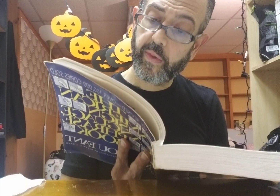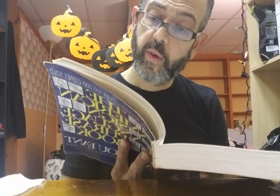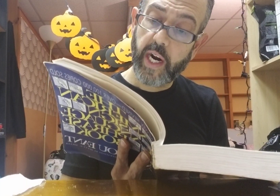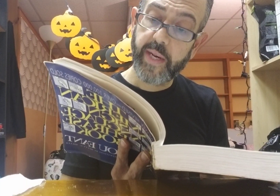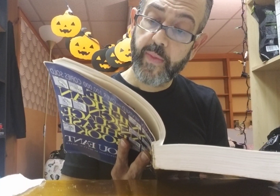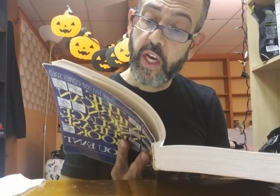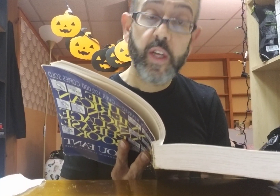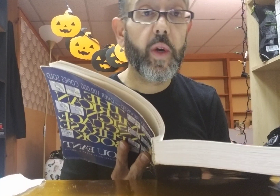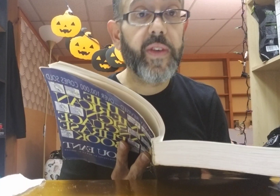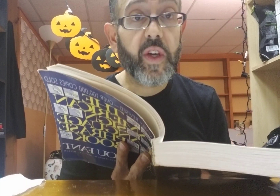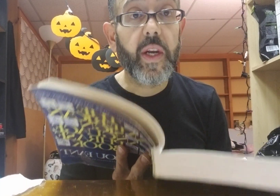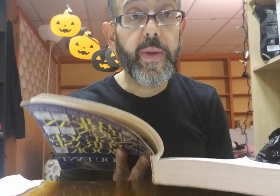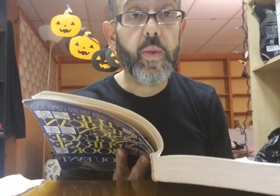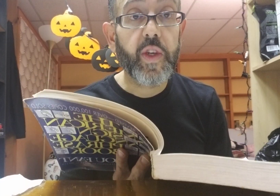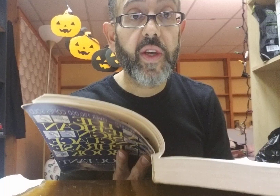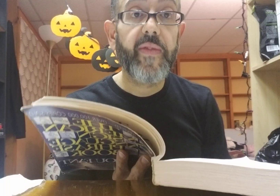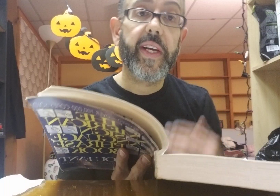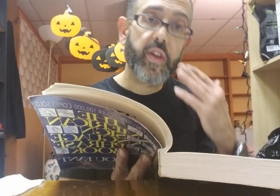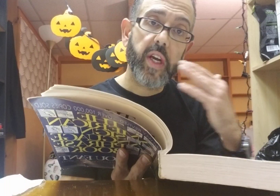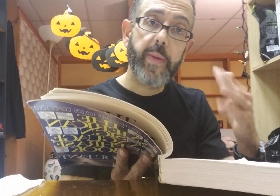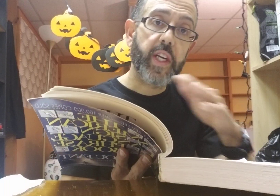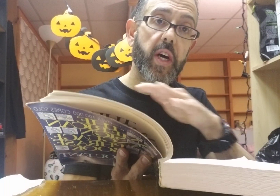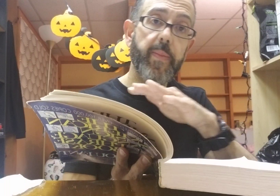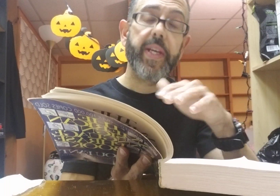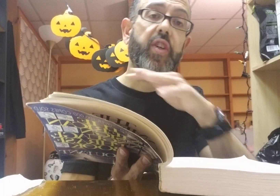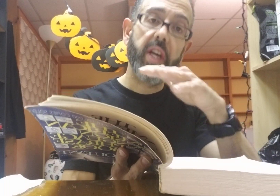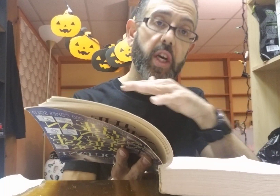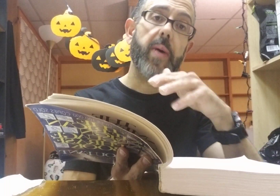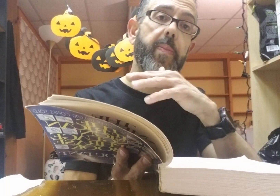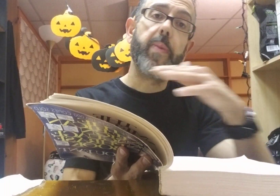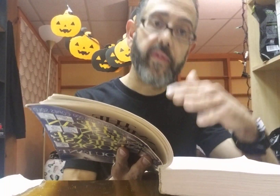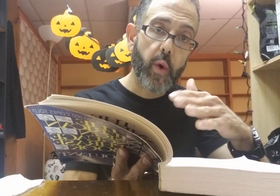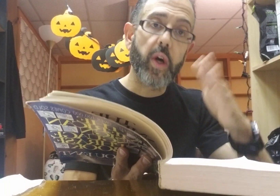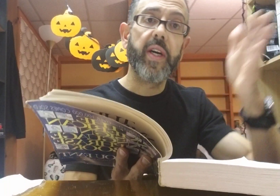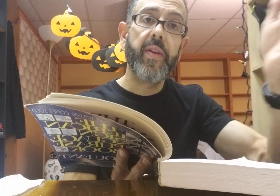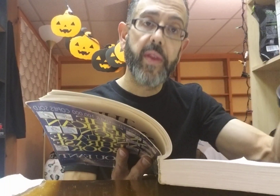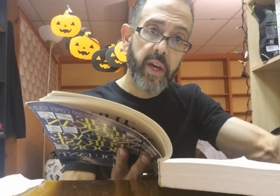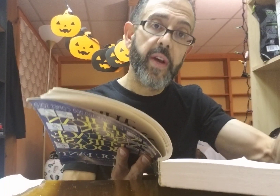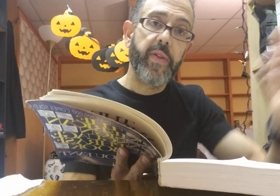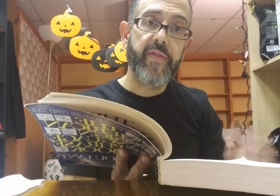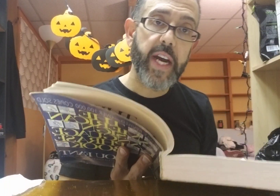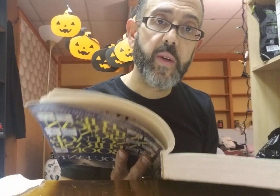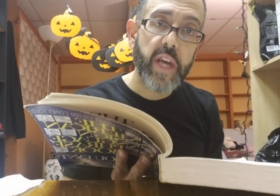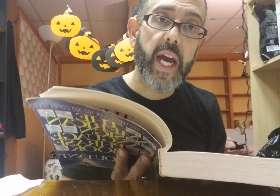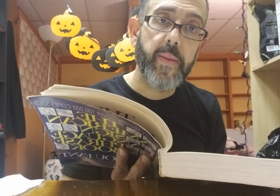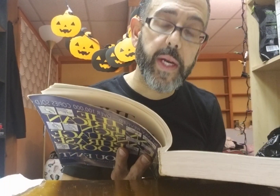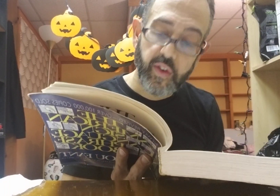Right? So if it's going to be specific, it's going to come before the final sign, basically.